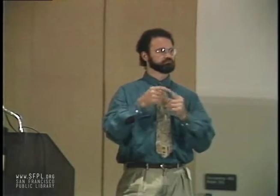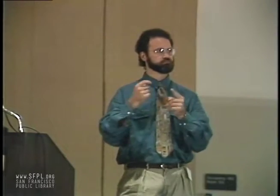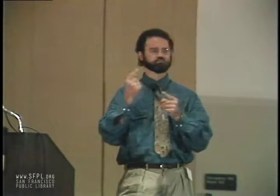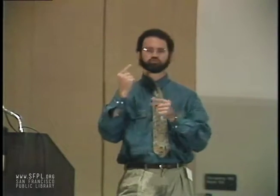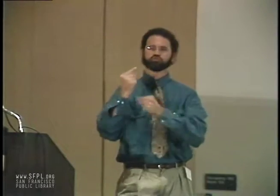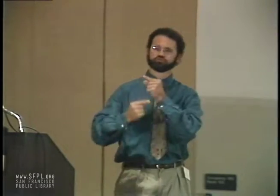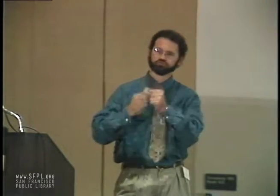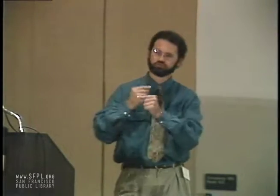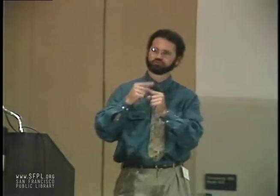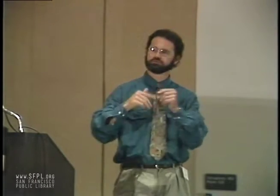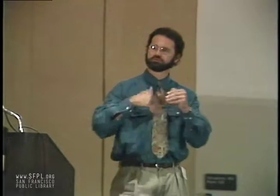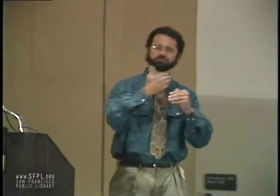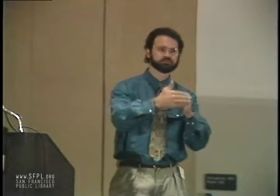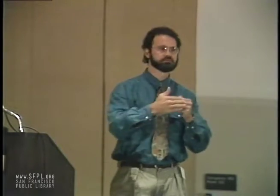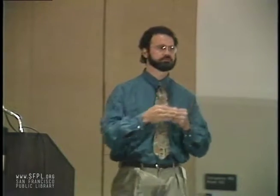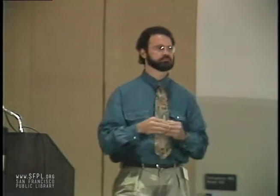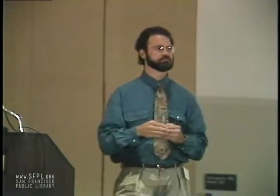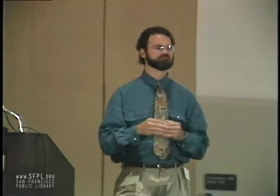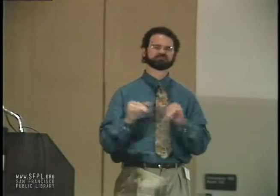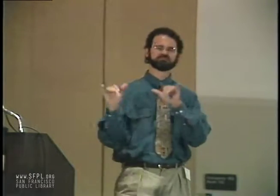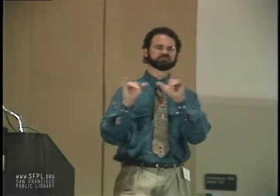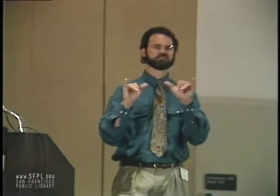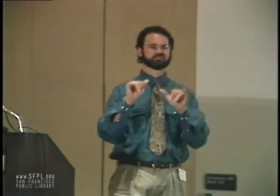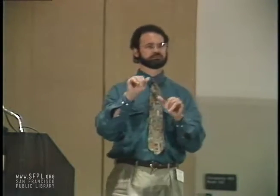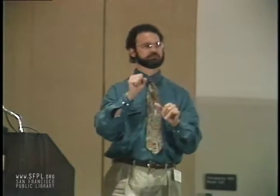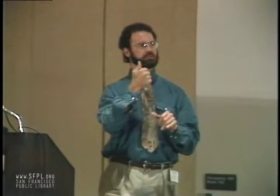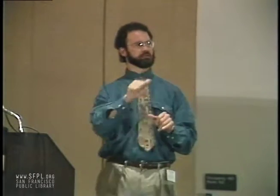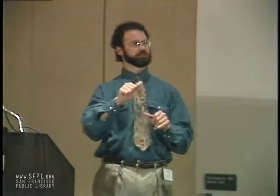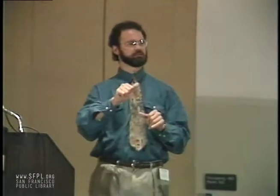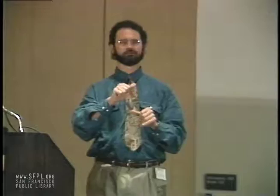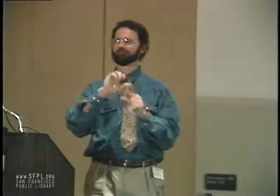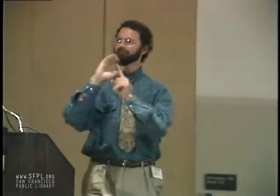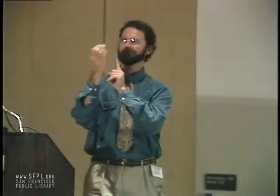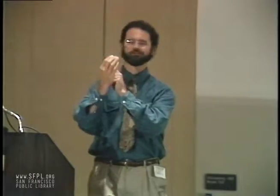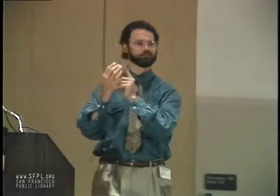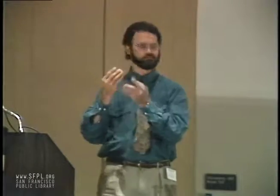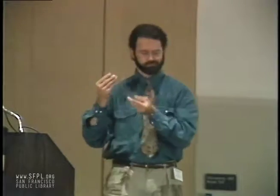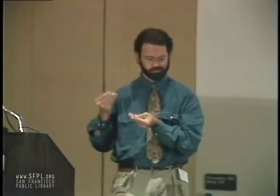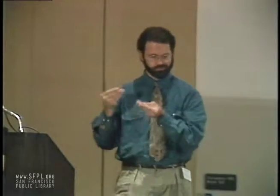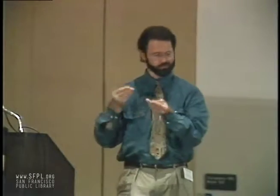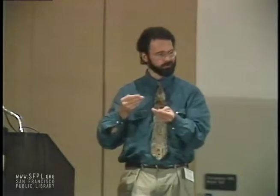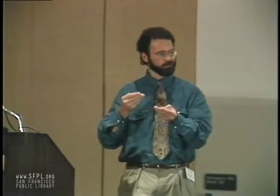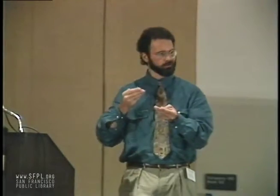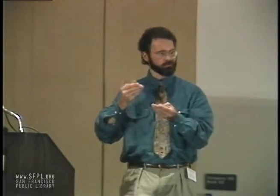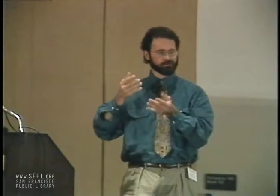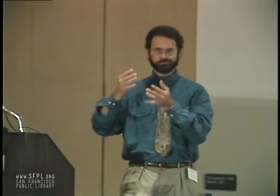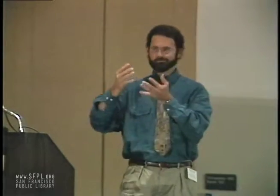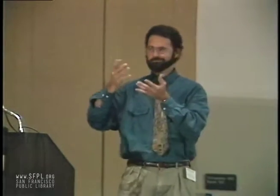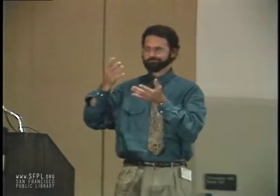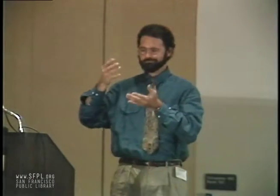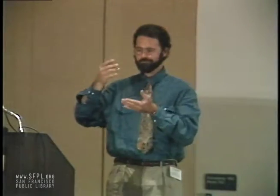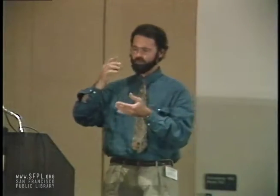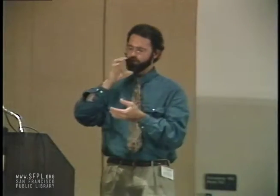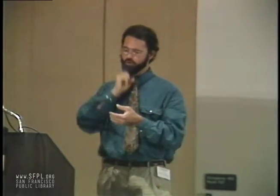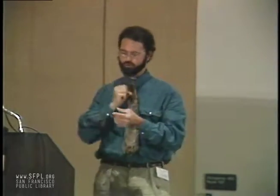Deaf culture is passed down from one generation to the next. just like any culture is passed in that